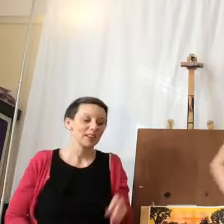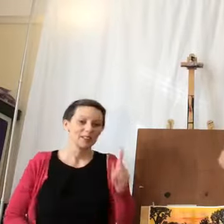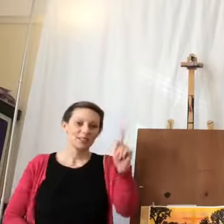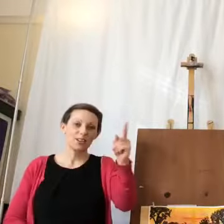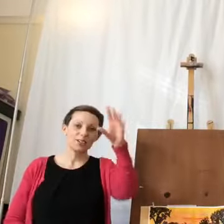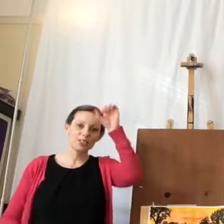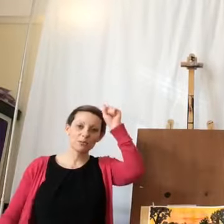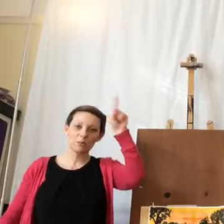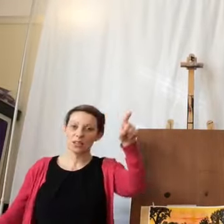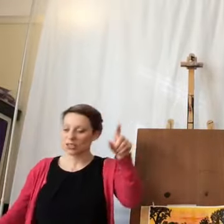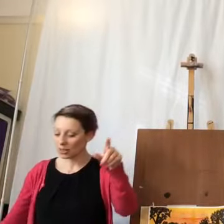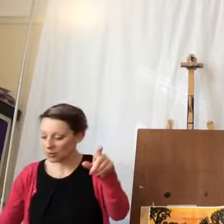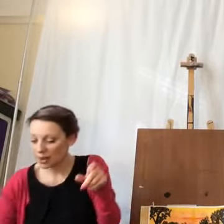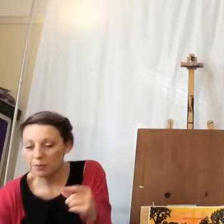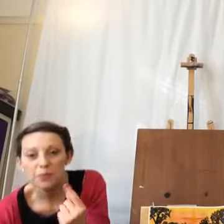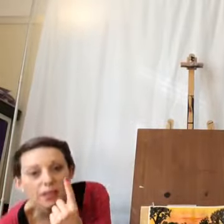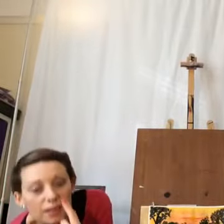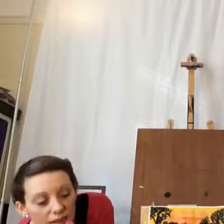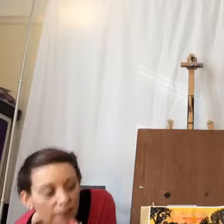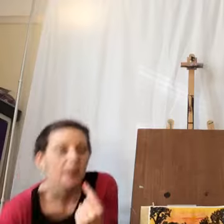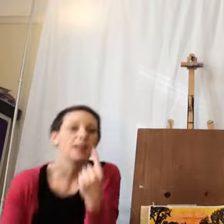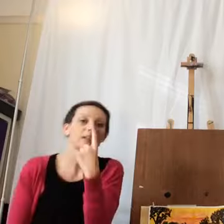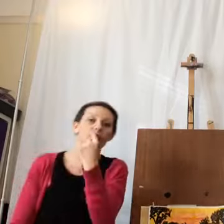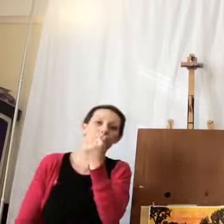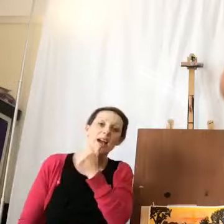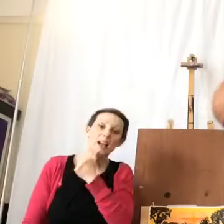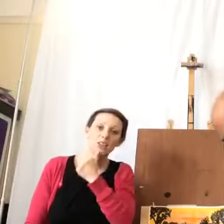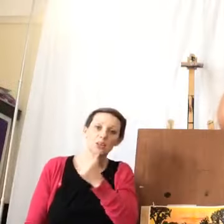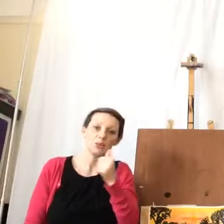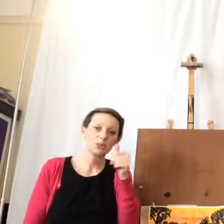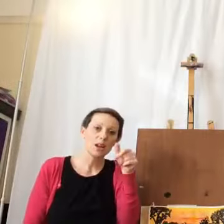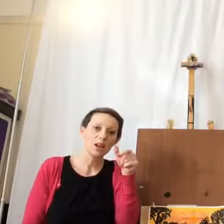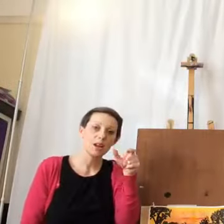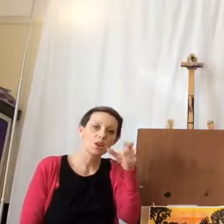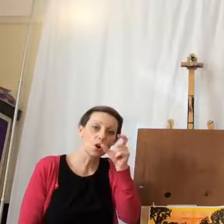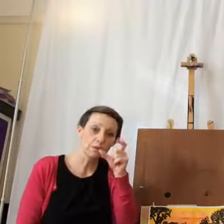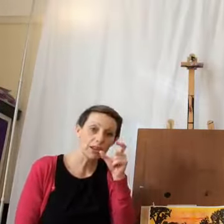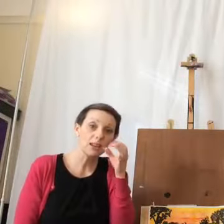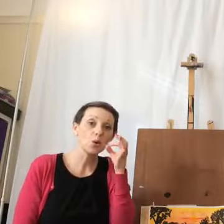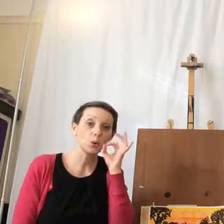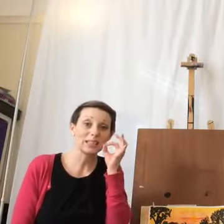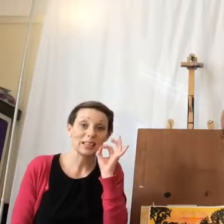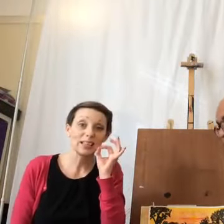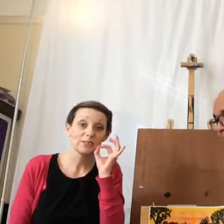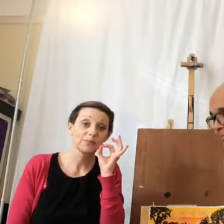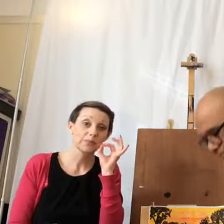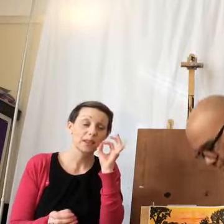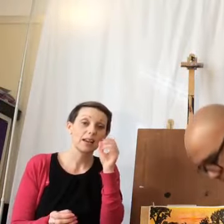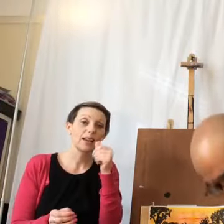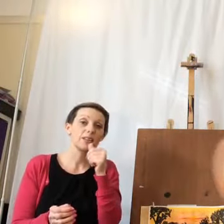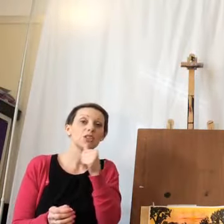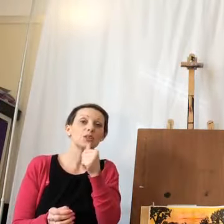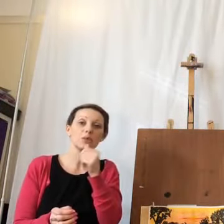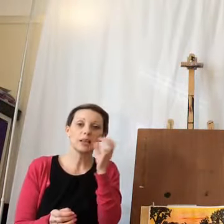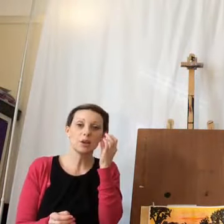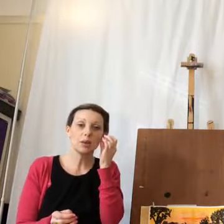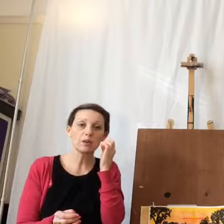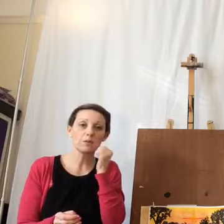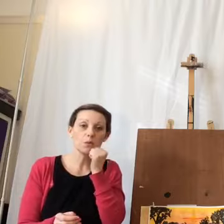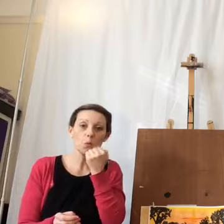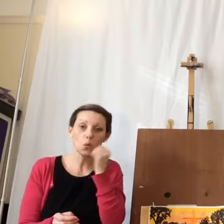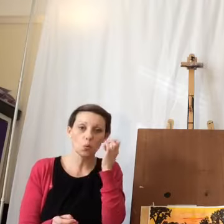I'm going to let that dry now. So, just to remind you that you can use coffee or tea and use it with a